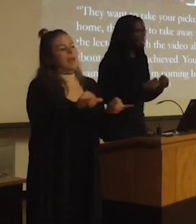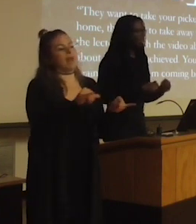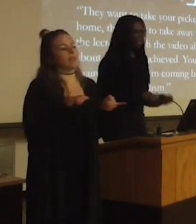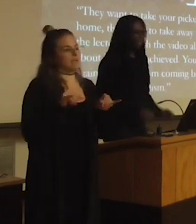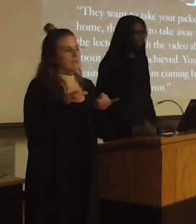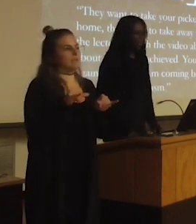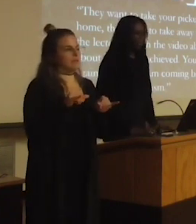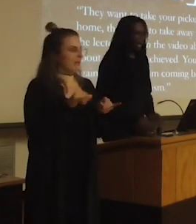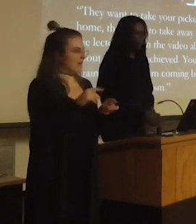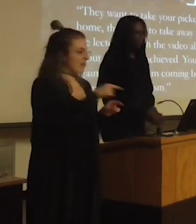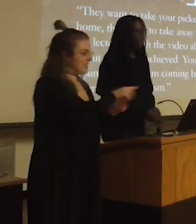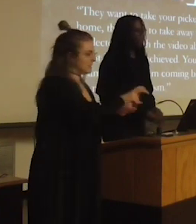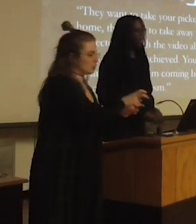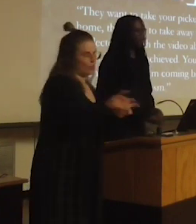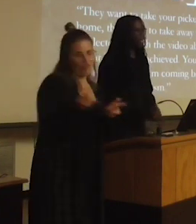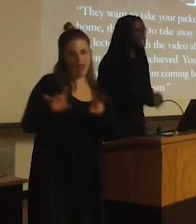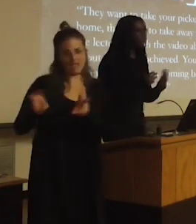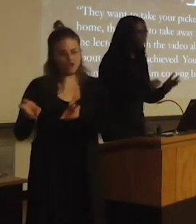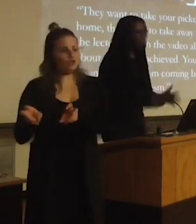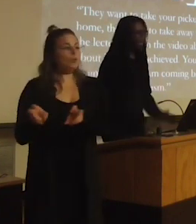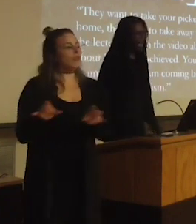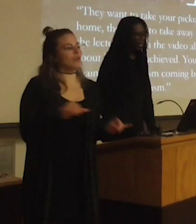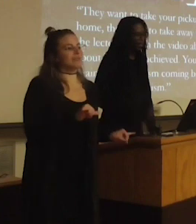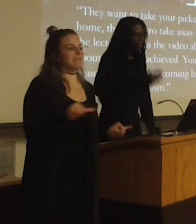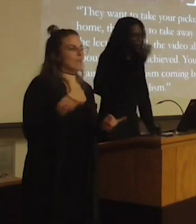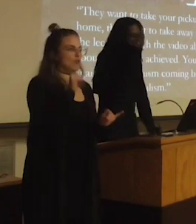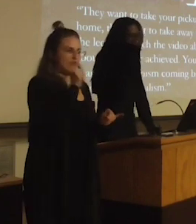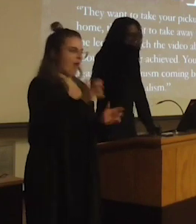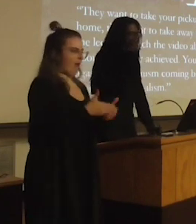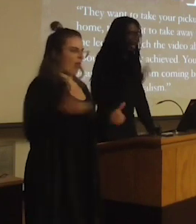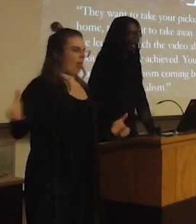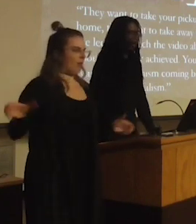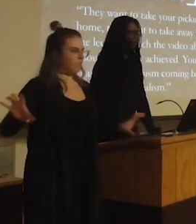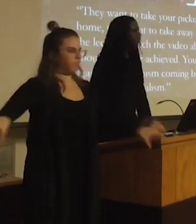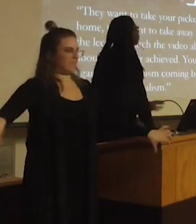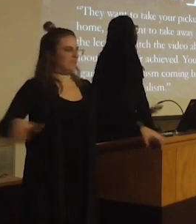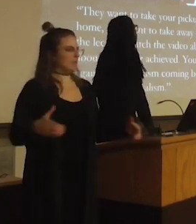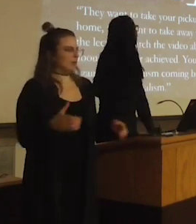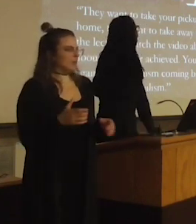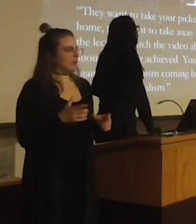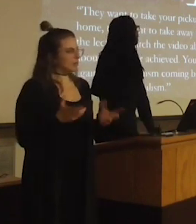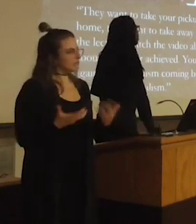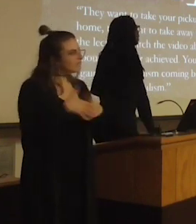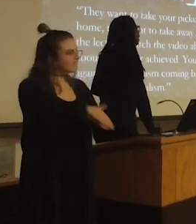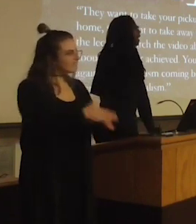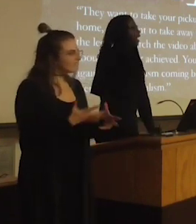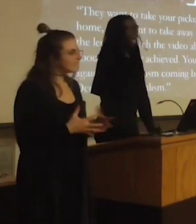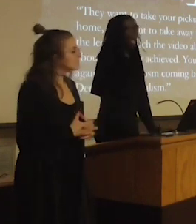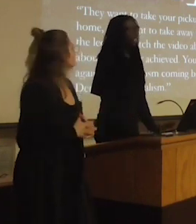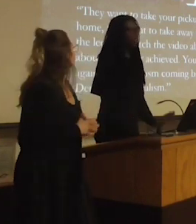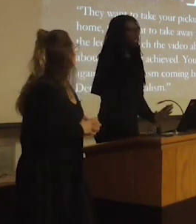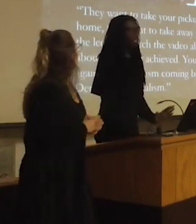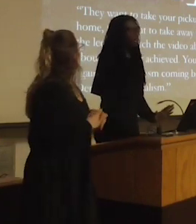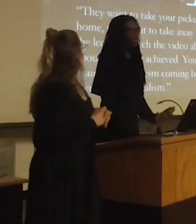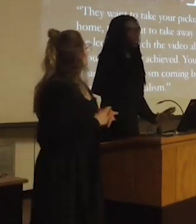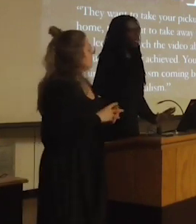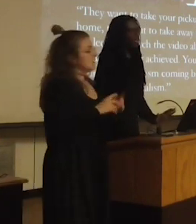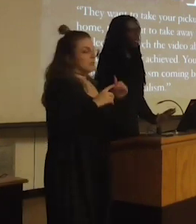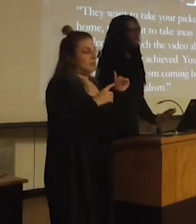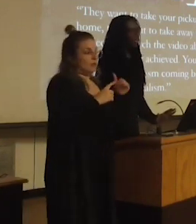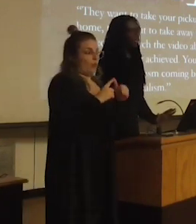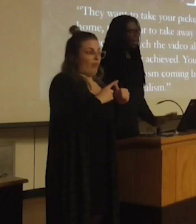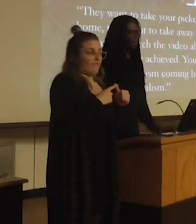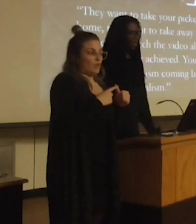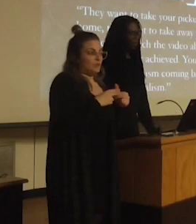between different issues rather than trying to compartmentalize them so much. This first slide here actually